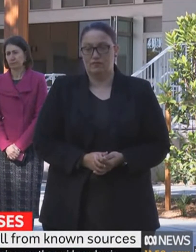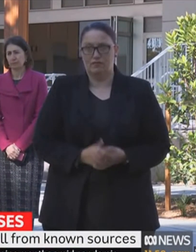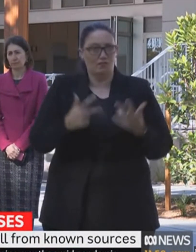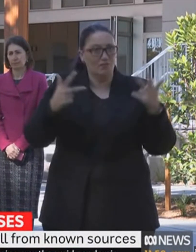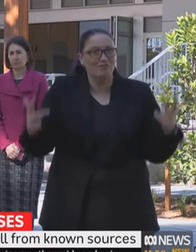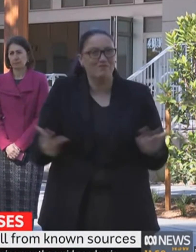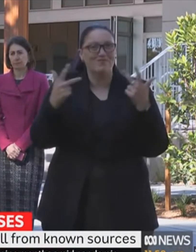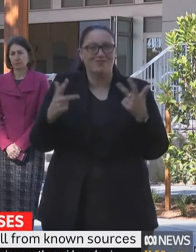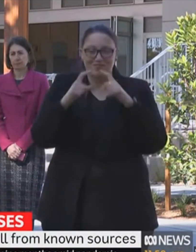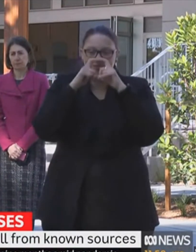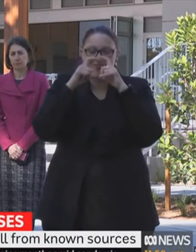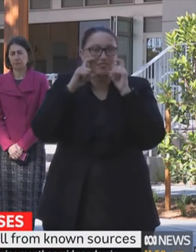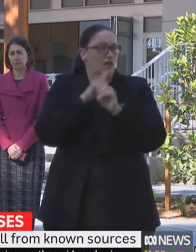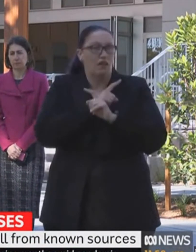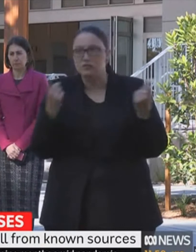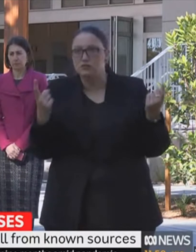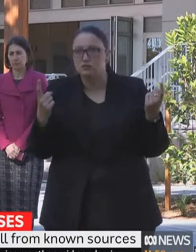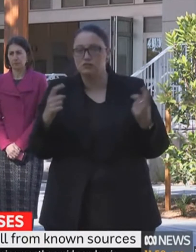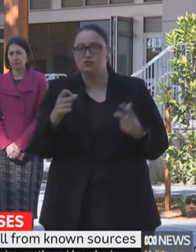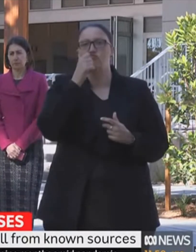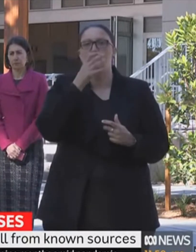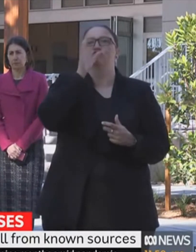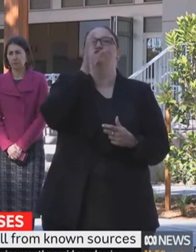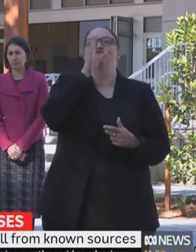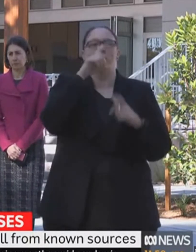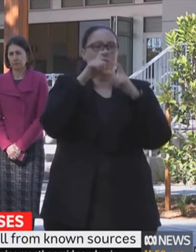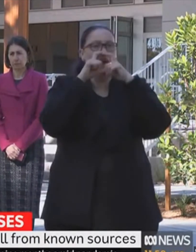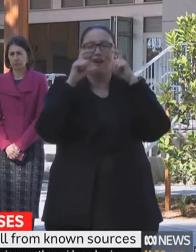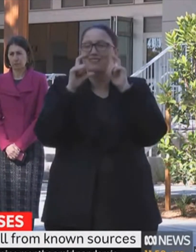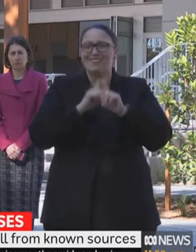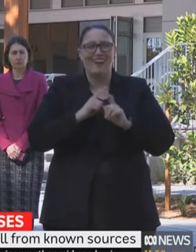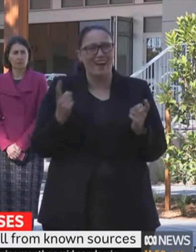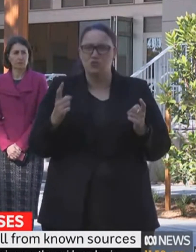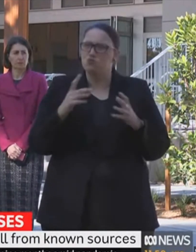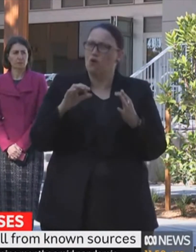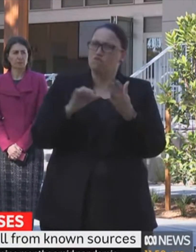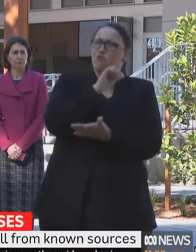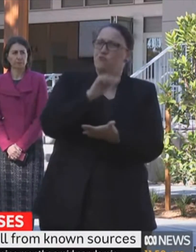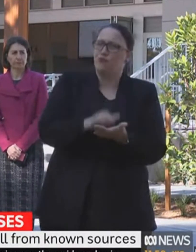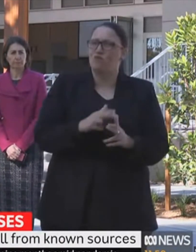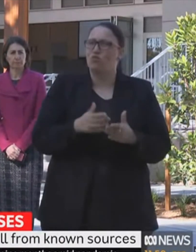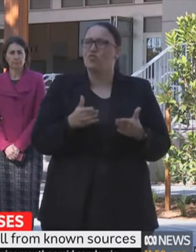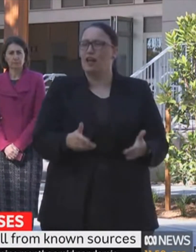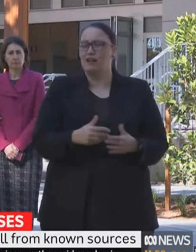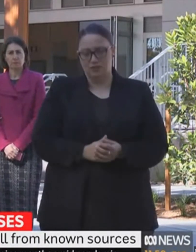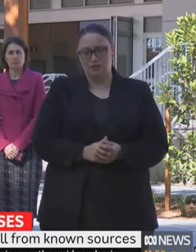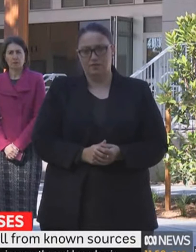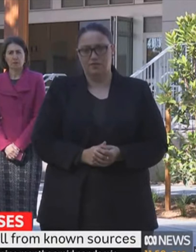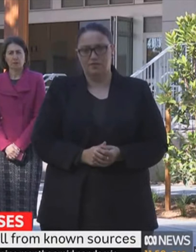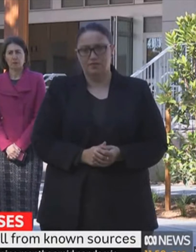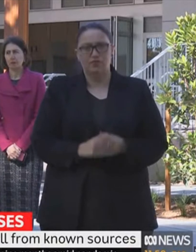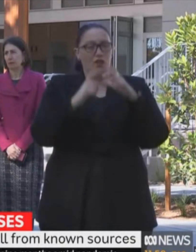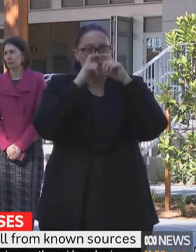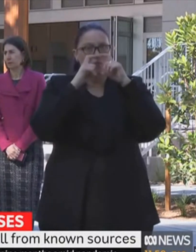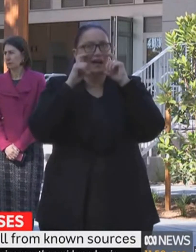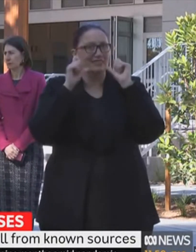in eating or drinking venues, and the practicality of wearing masks in those settings. So mask wearing